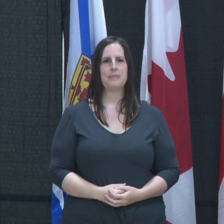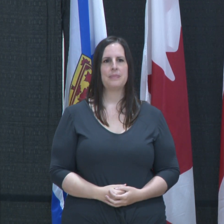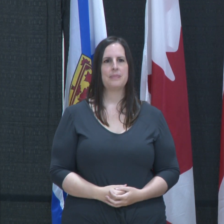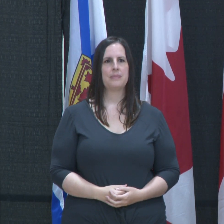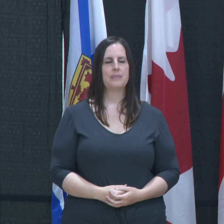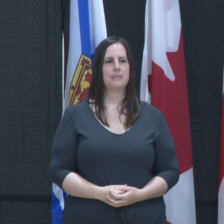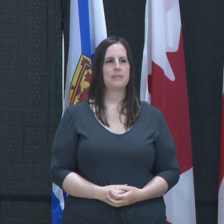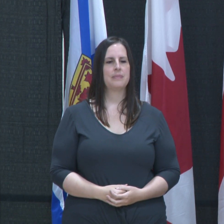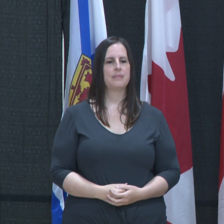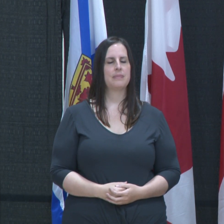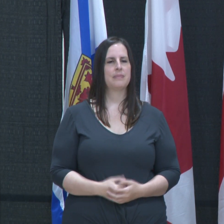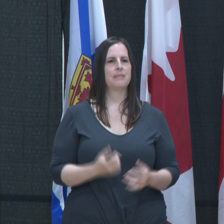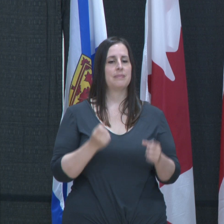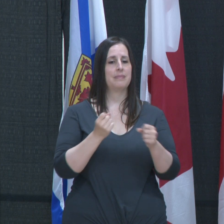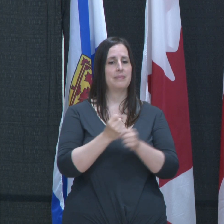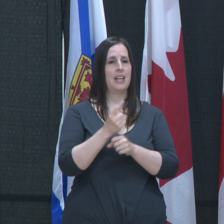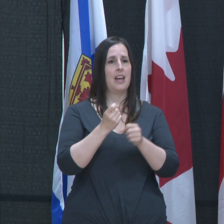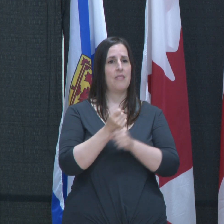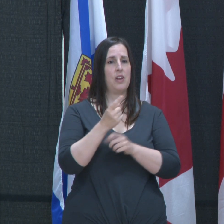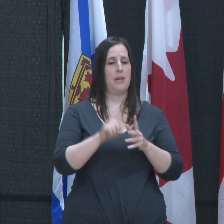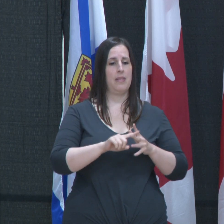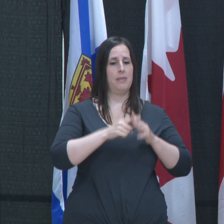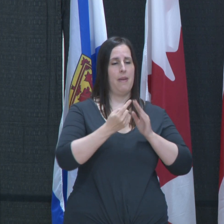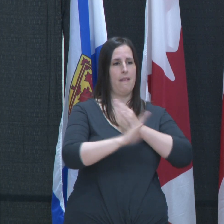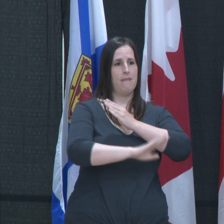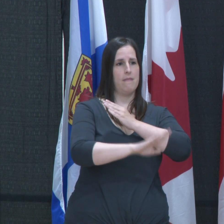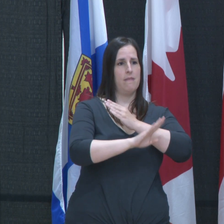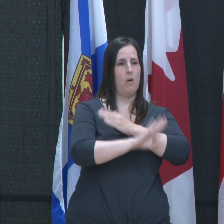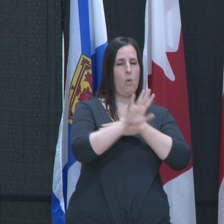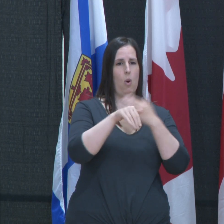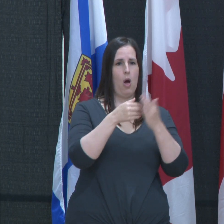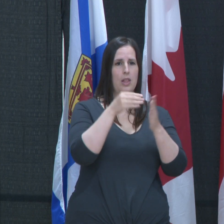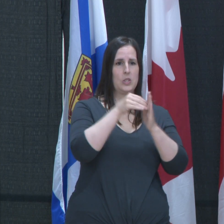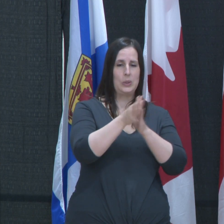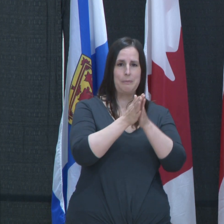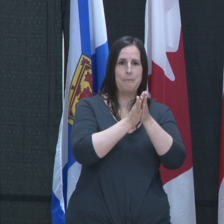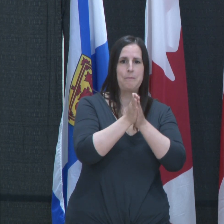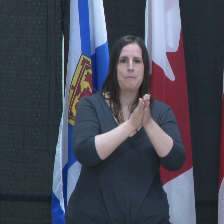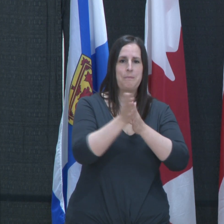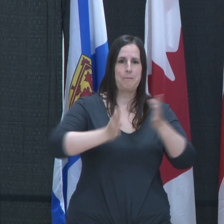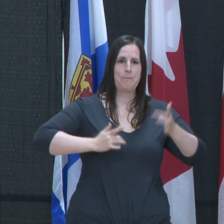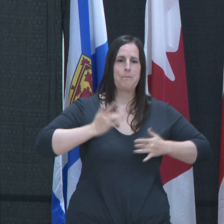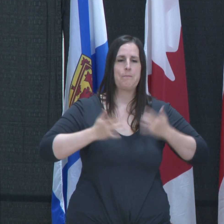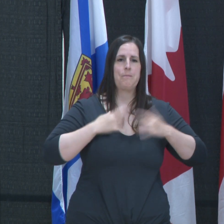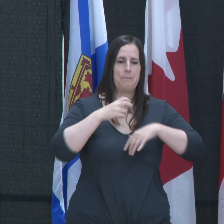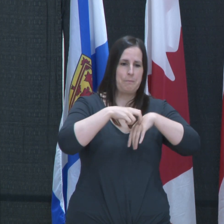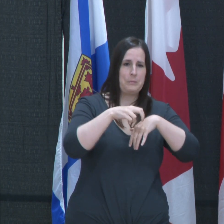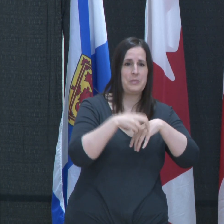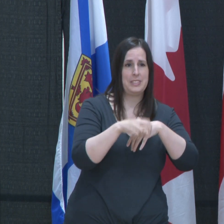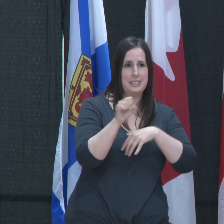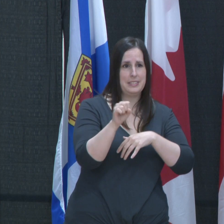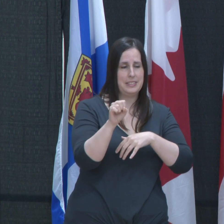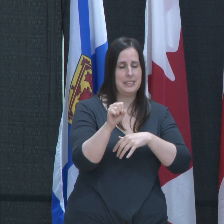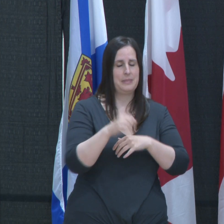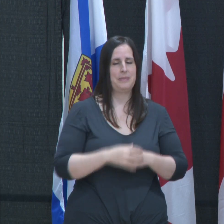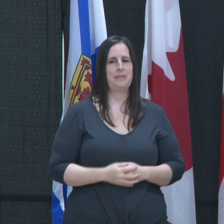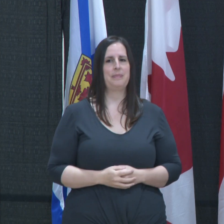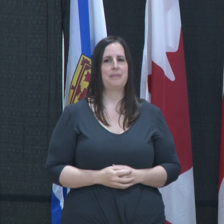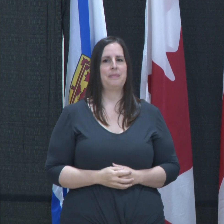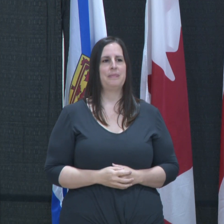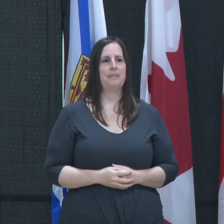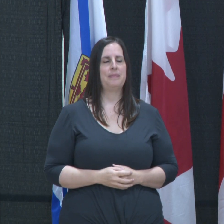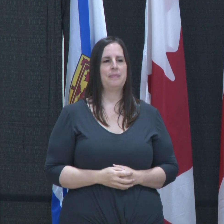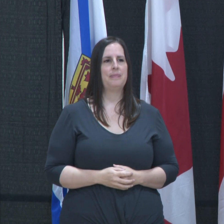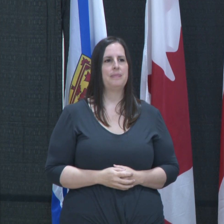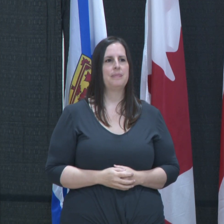Each year our campus welcomes new faces, all eager, some anxious, and filled with an infectious enthusiasm. By